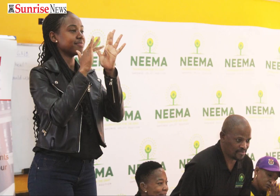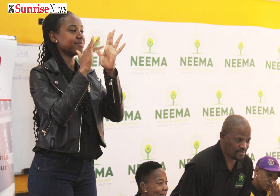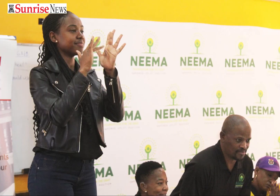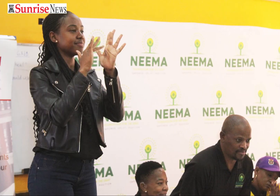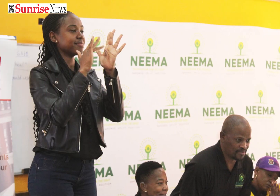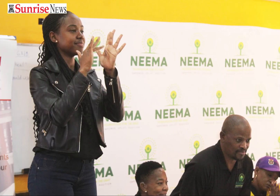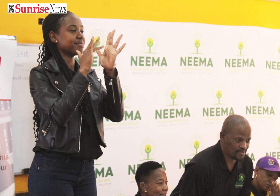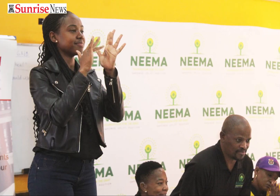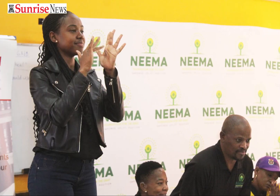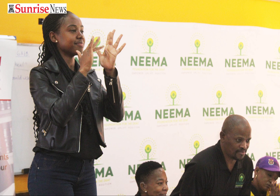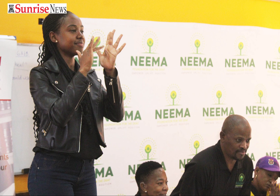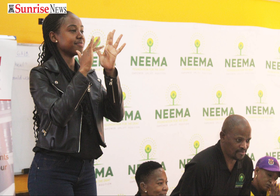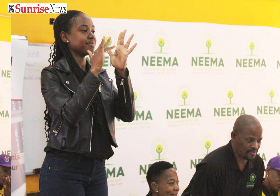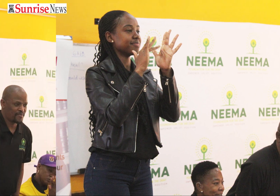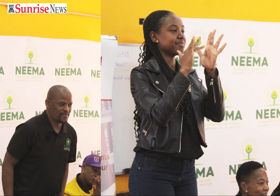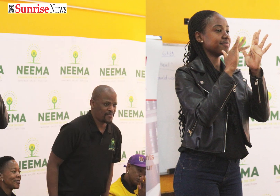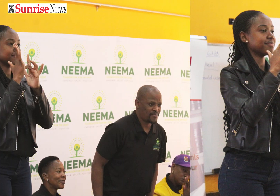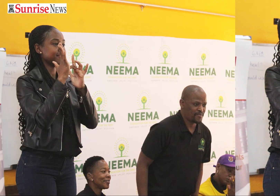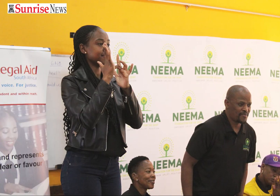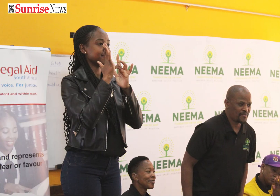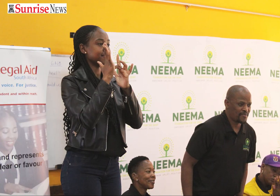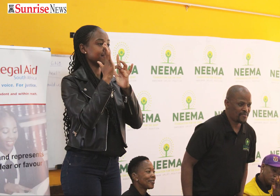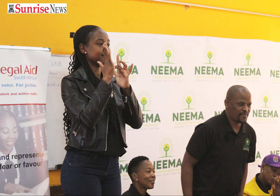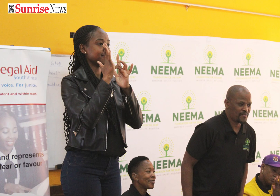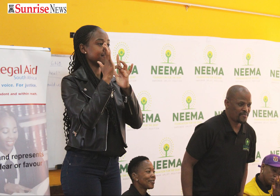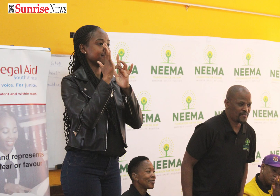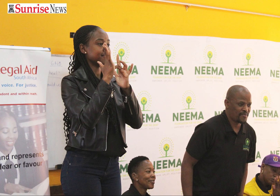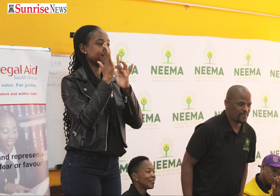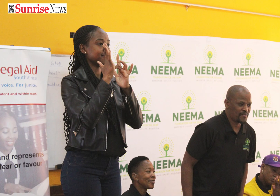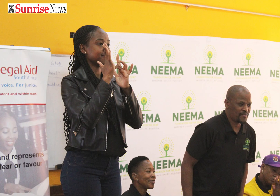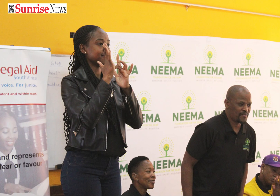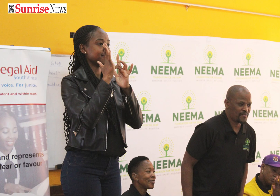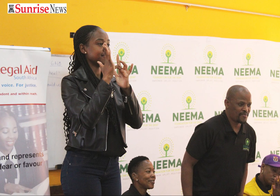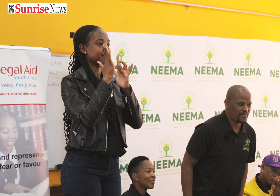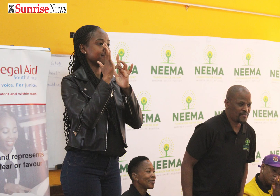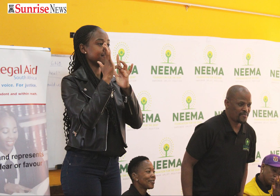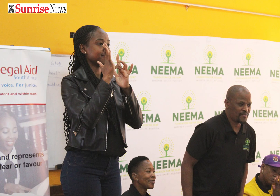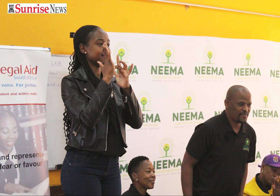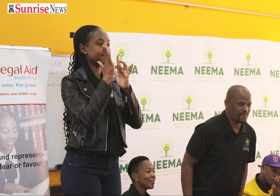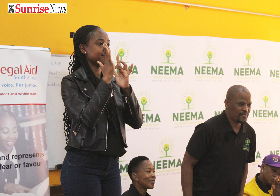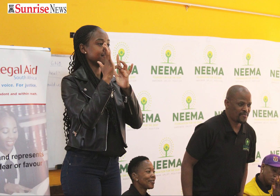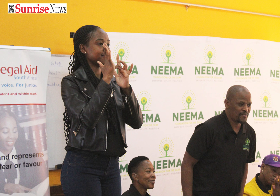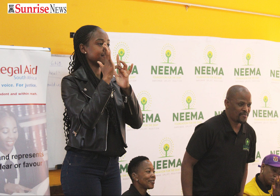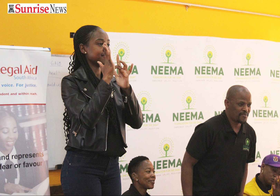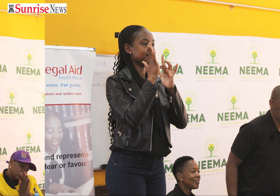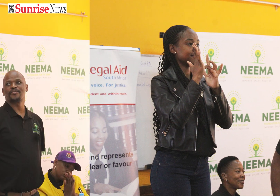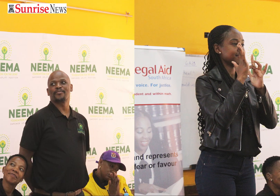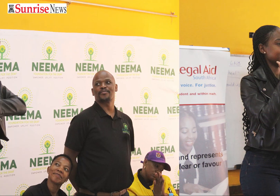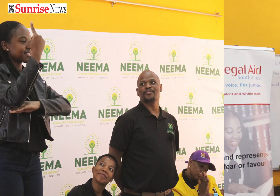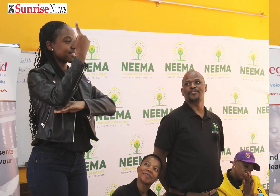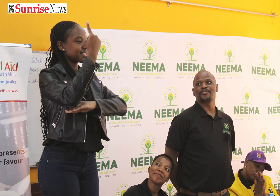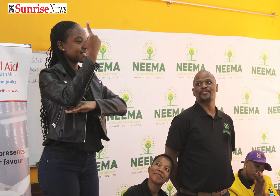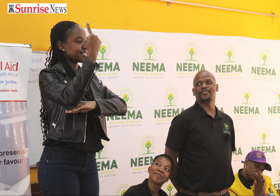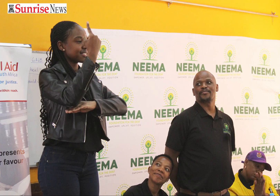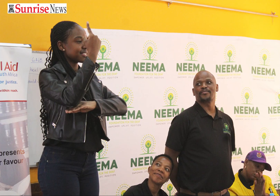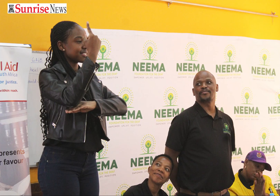course. If you're going to bully another deaf person who's experiencing the same challenge with you, you're going to shame them, you're